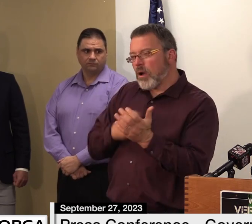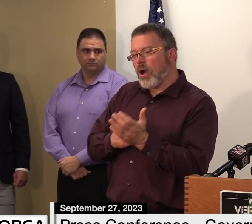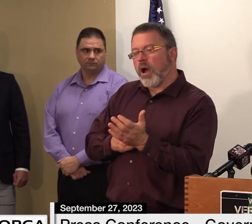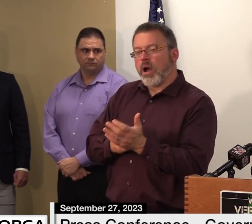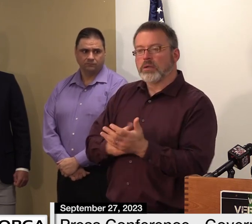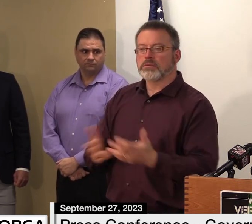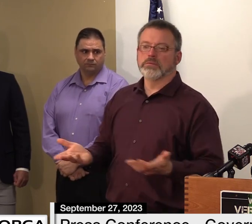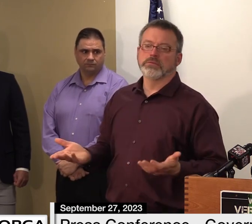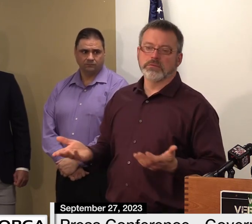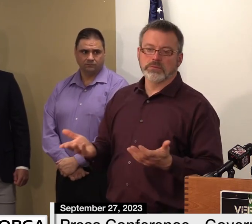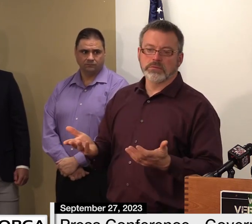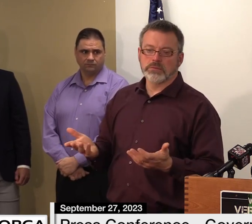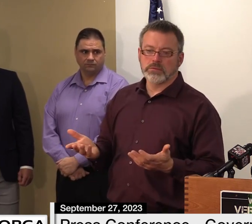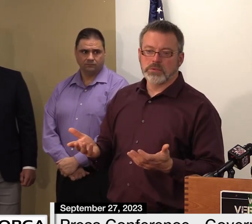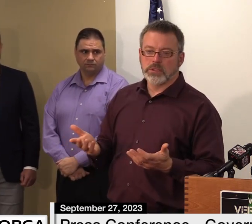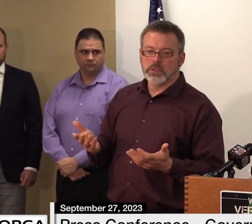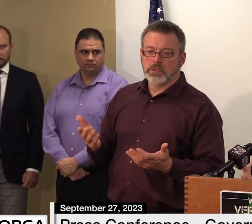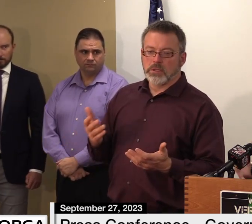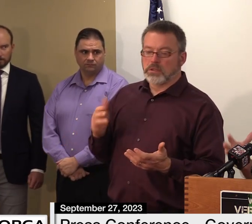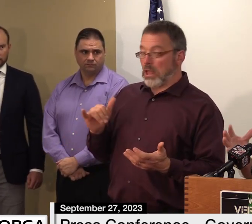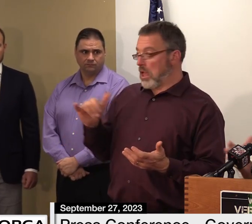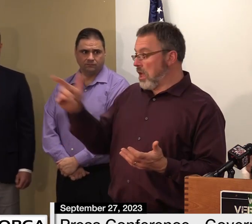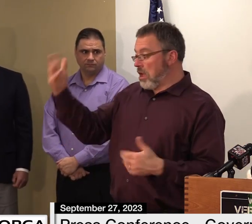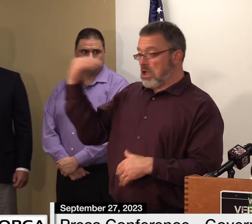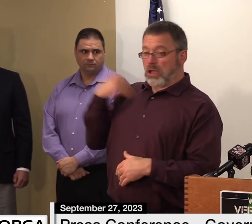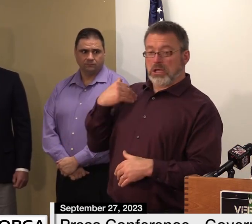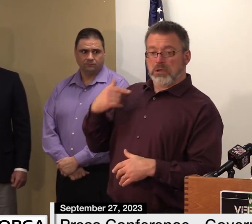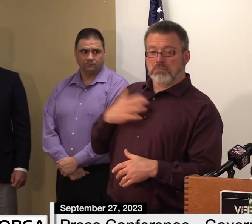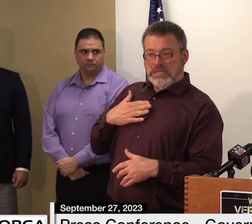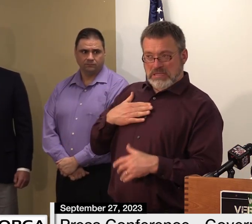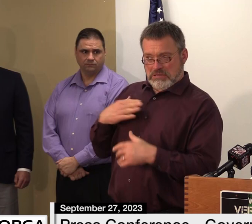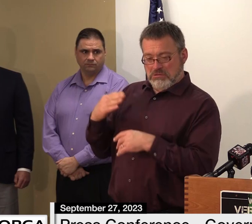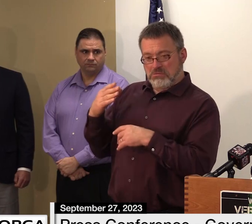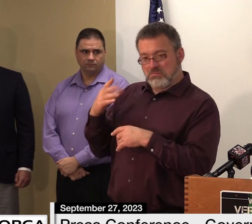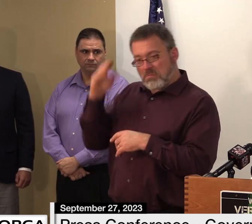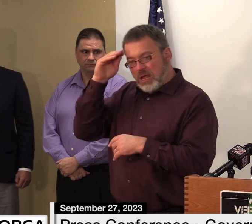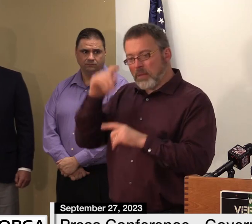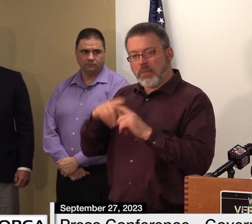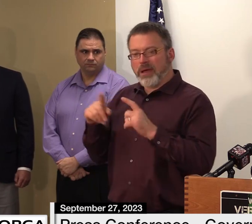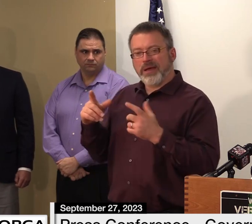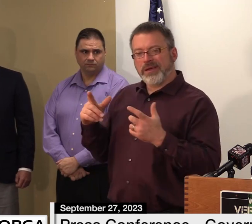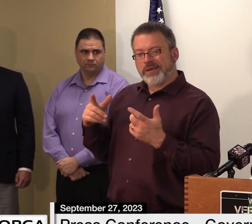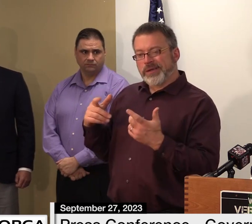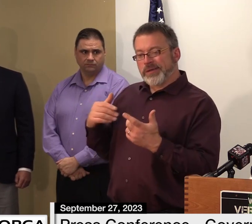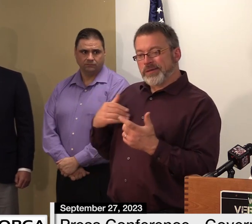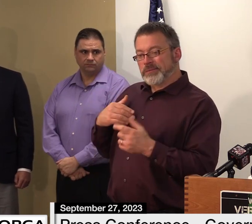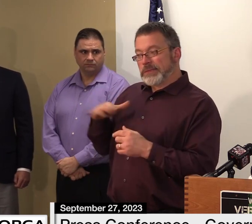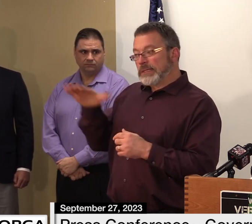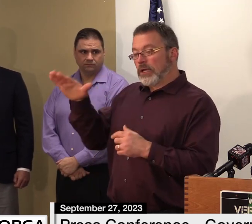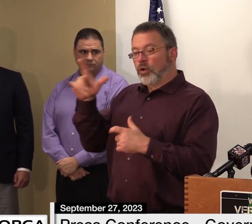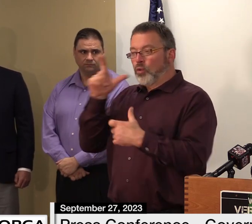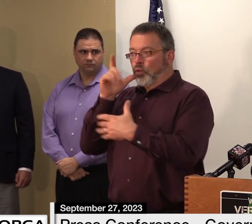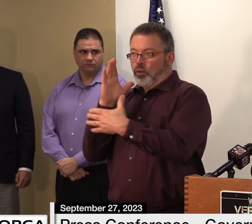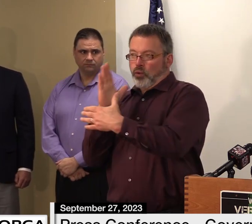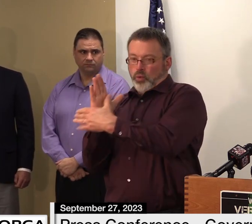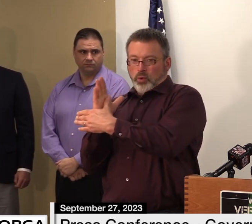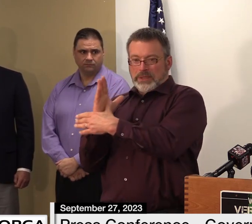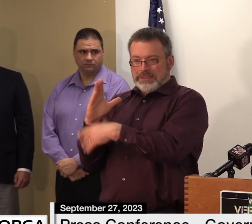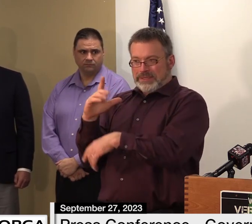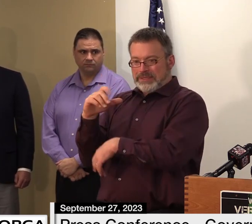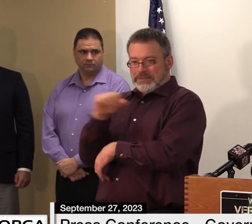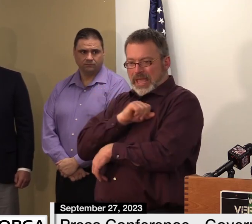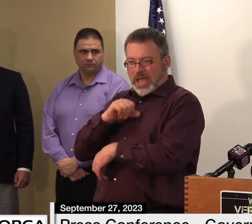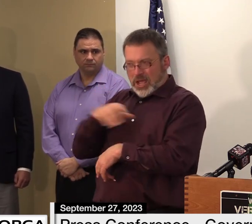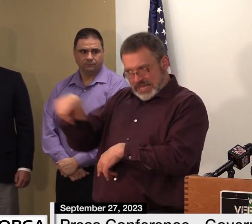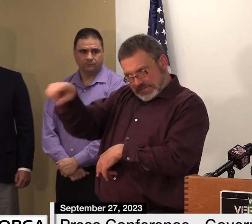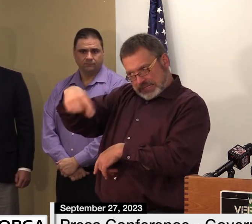Nobody's asked my advice, but I would find those moderate centrists in the middle of both parties and figure out a way to make it